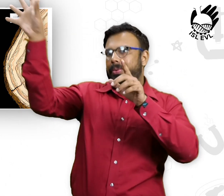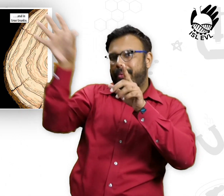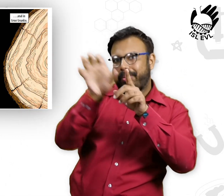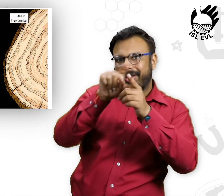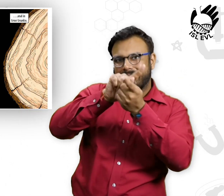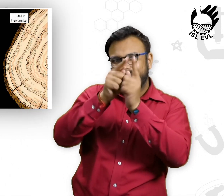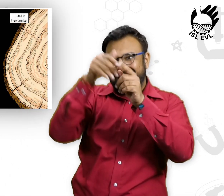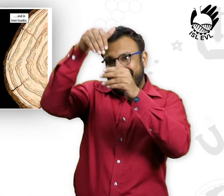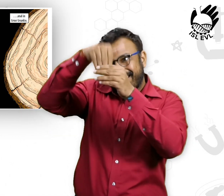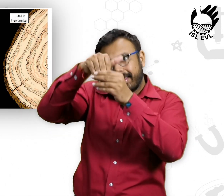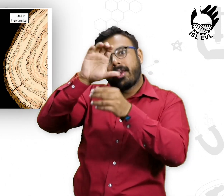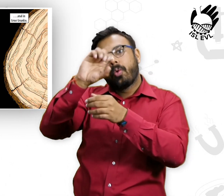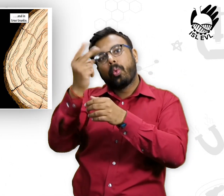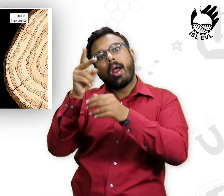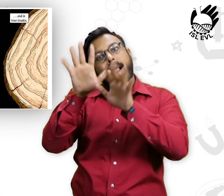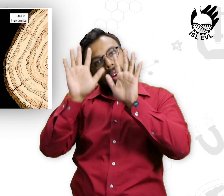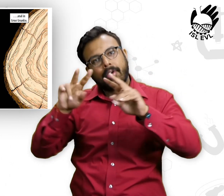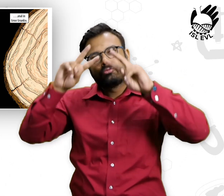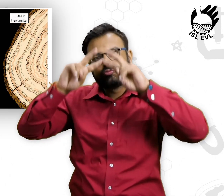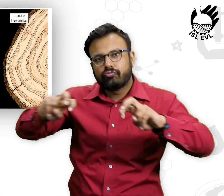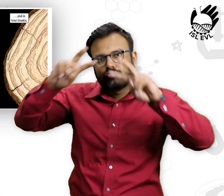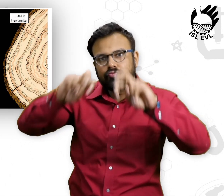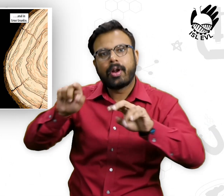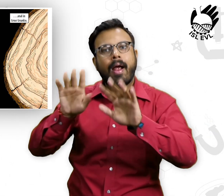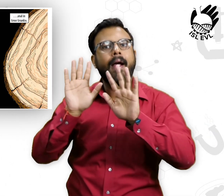inside tree trunks.